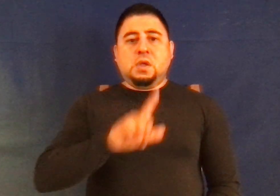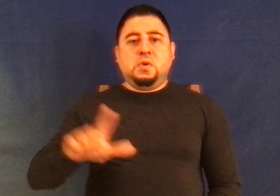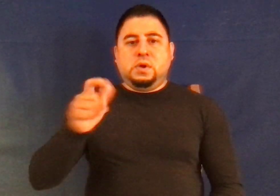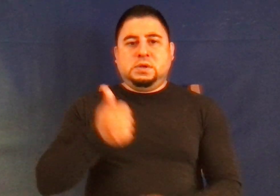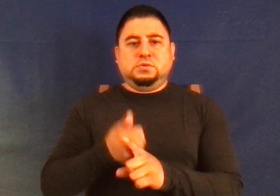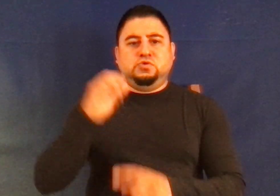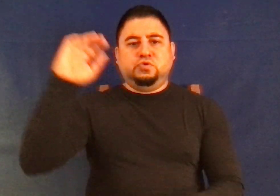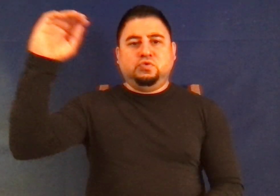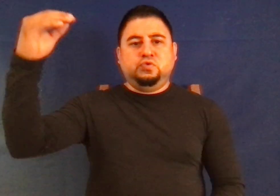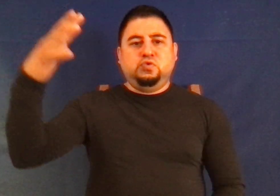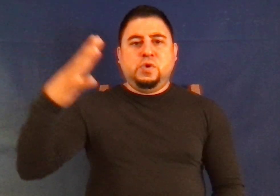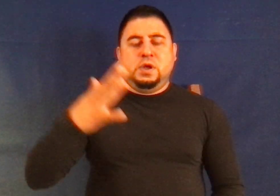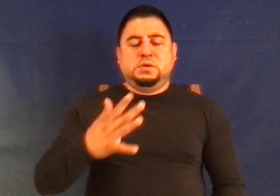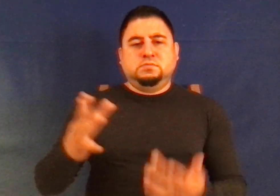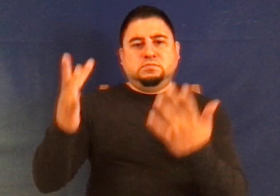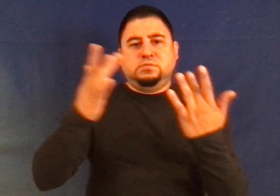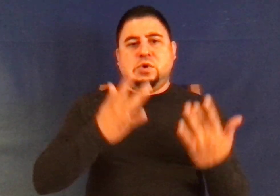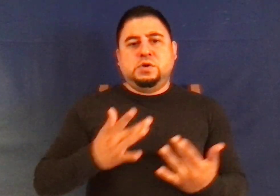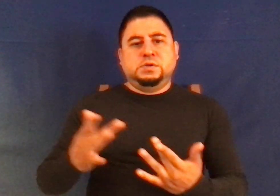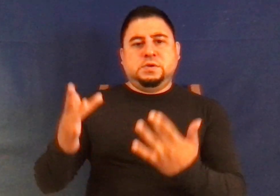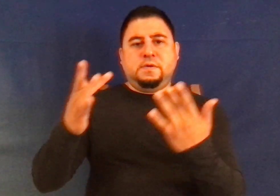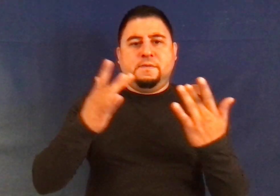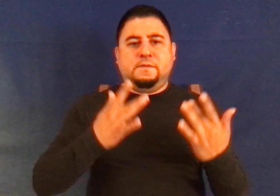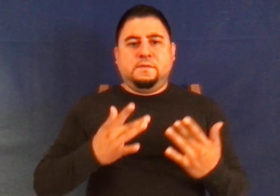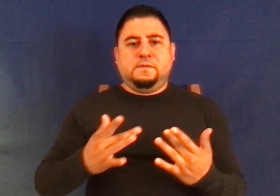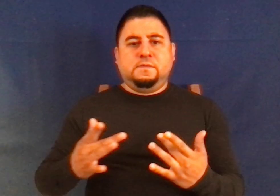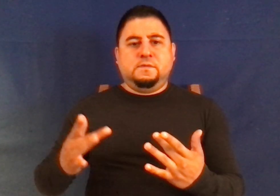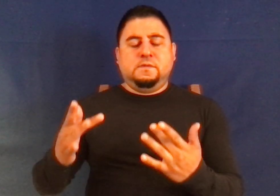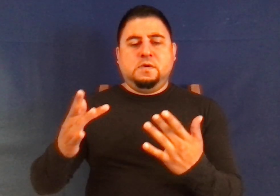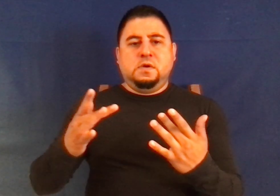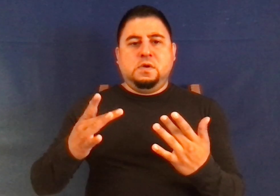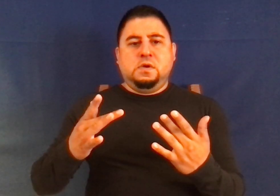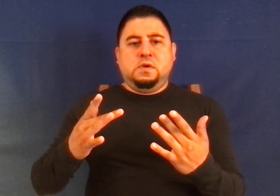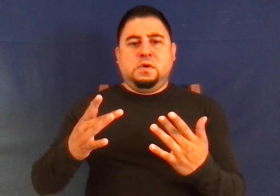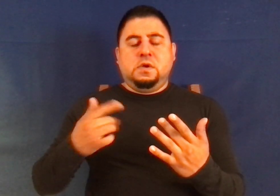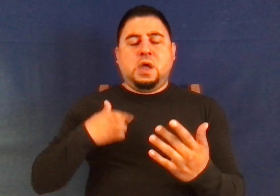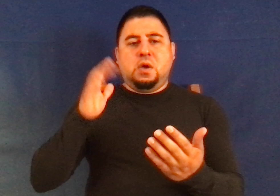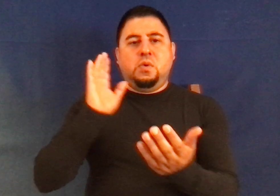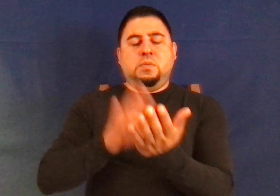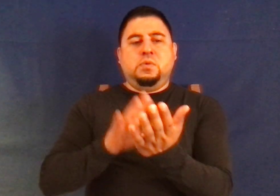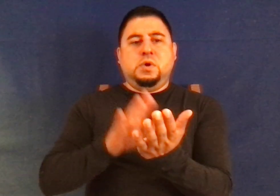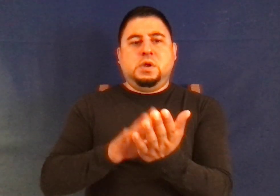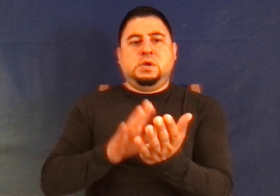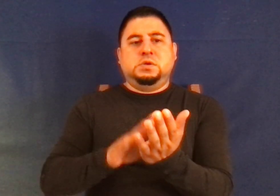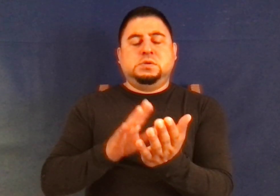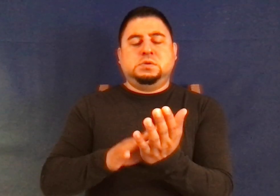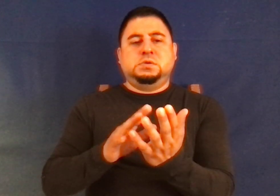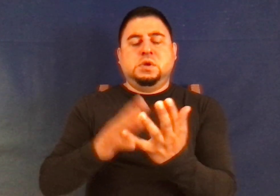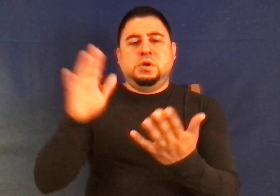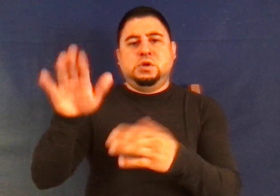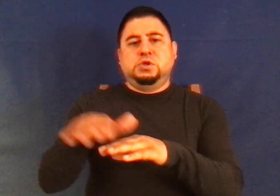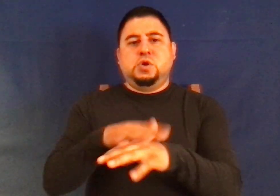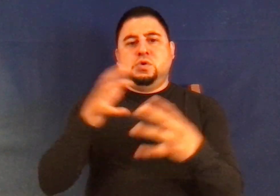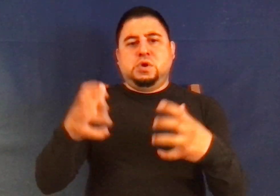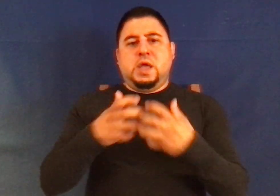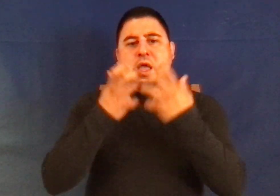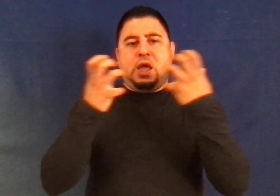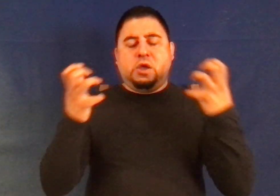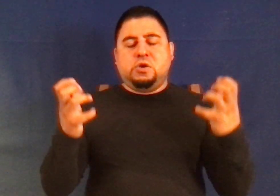gracious and merciful. And I will praise your slow to anger and of great